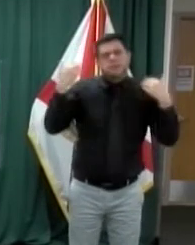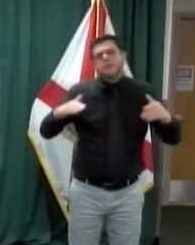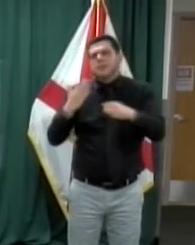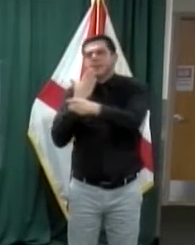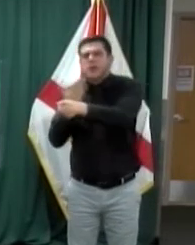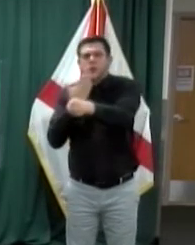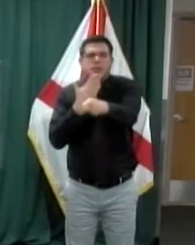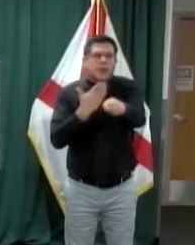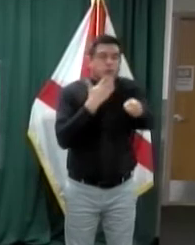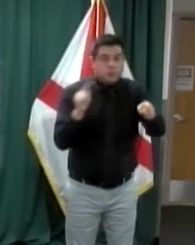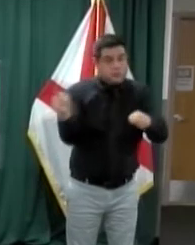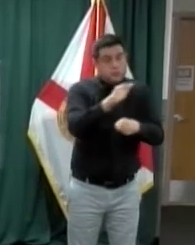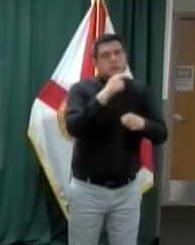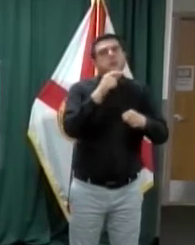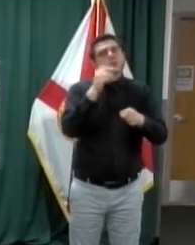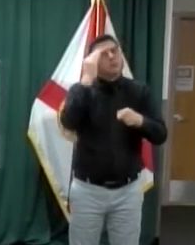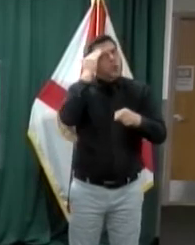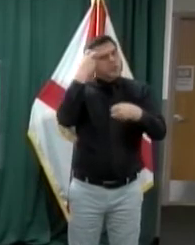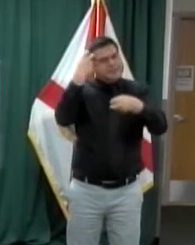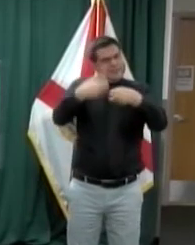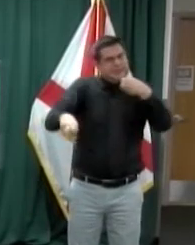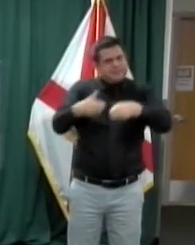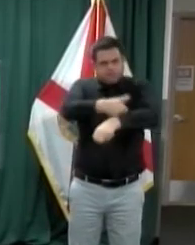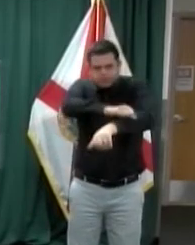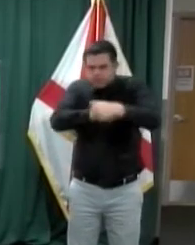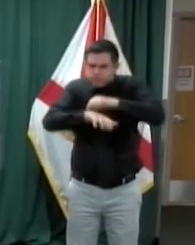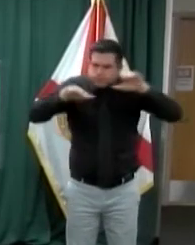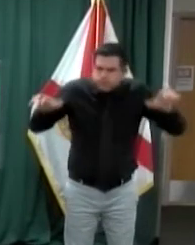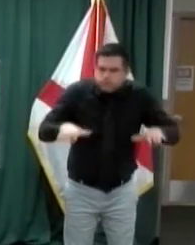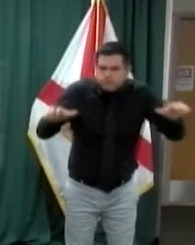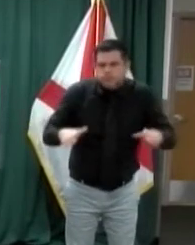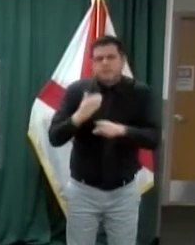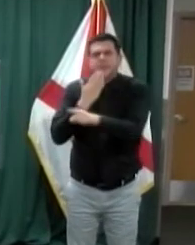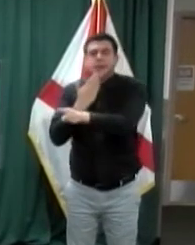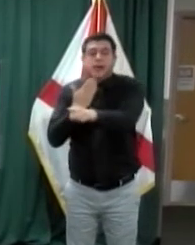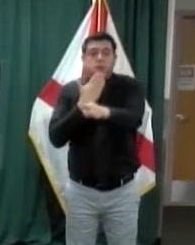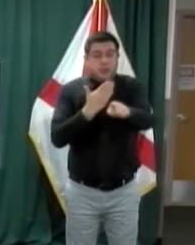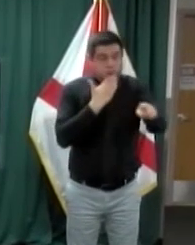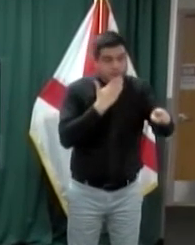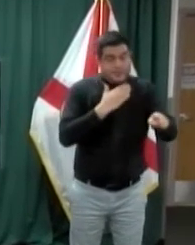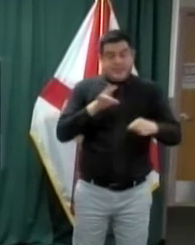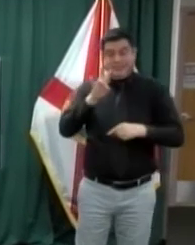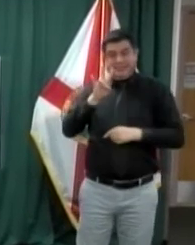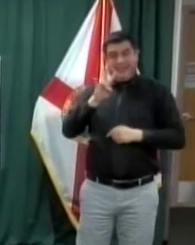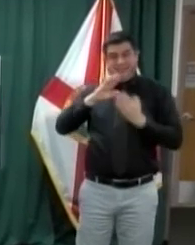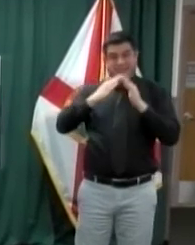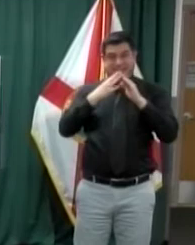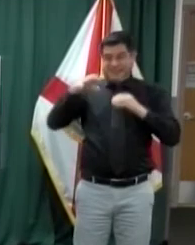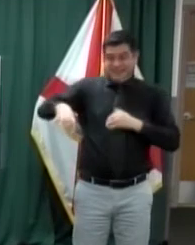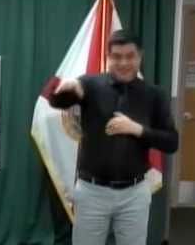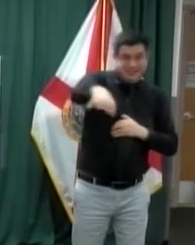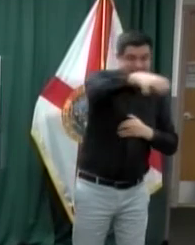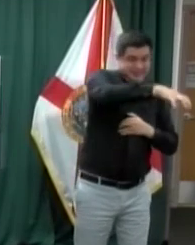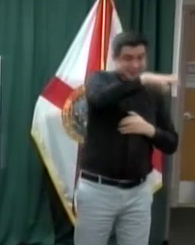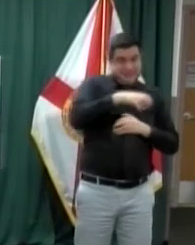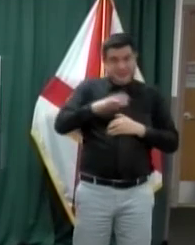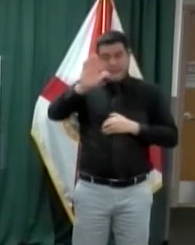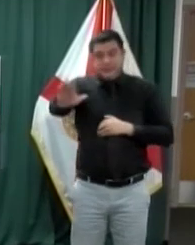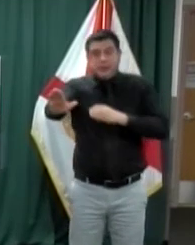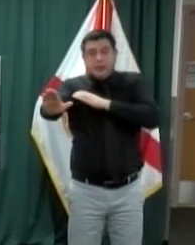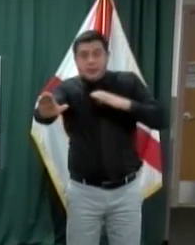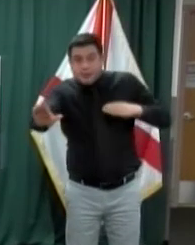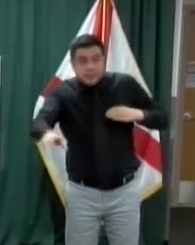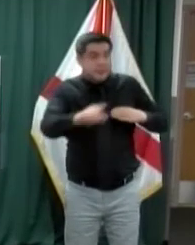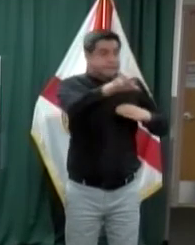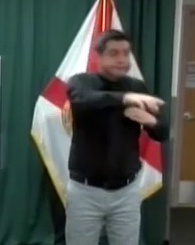the county. I would like to thank the seven cities, the Board of County Commissioners, and let's thank the heroes, the